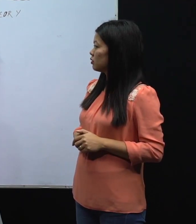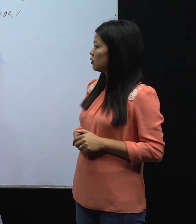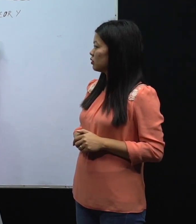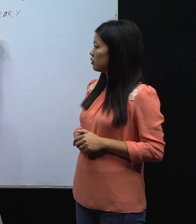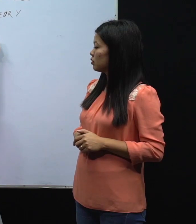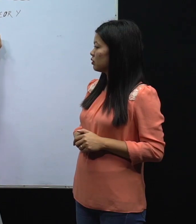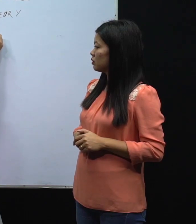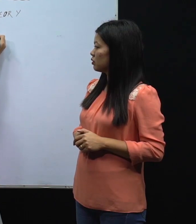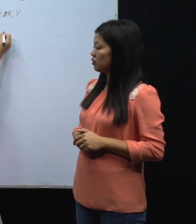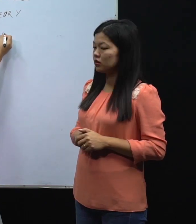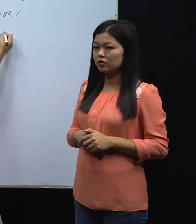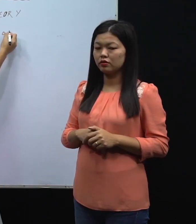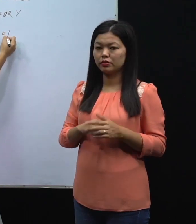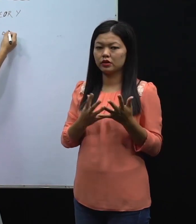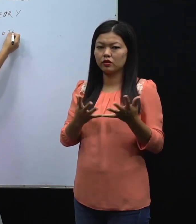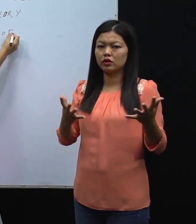made up of